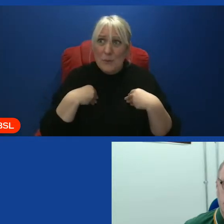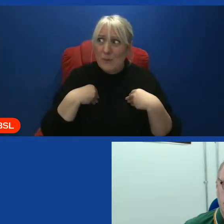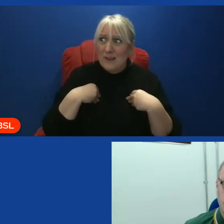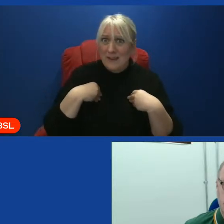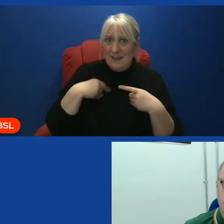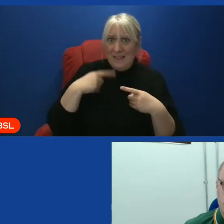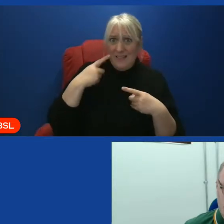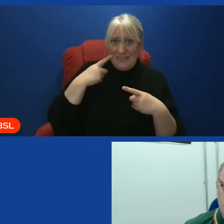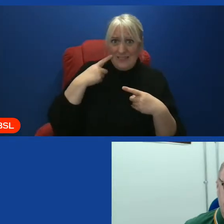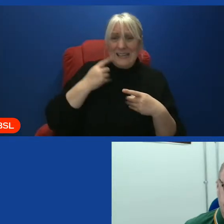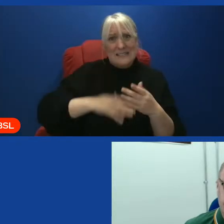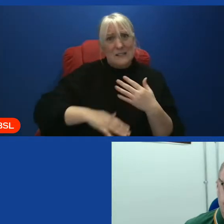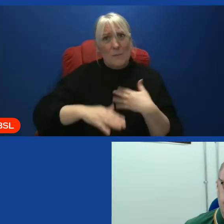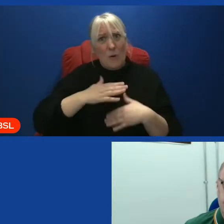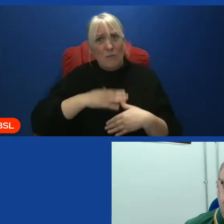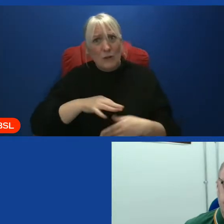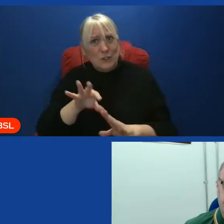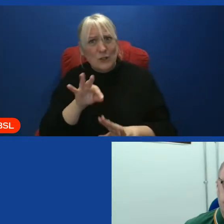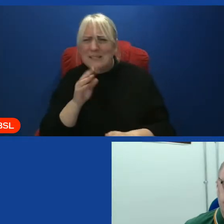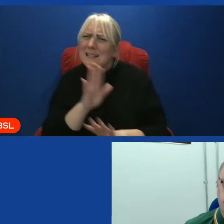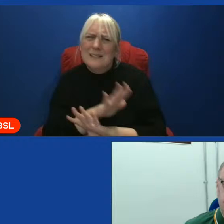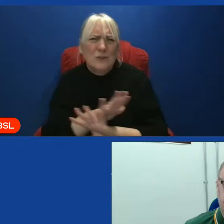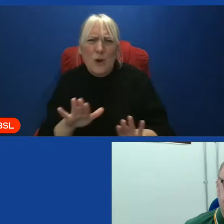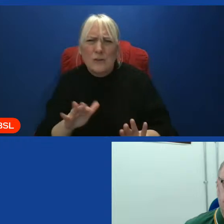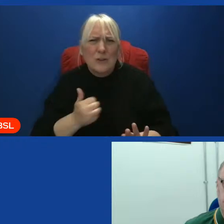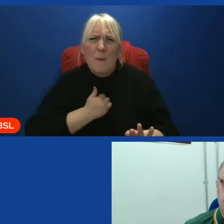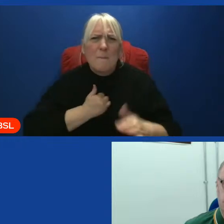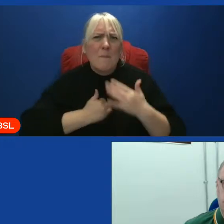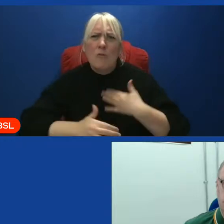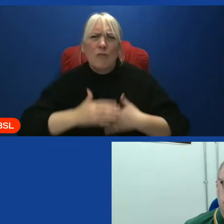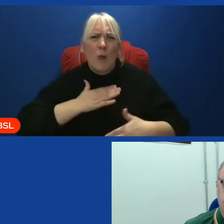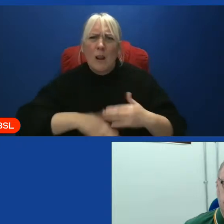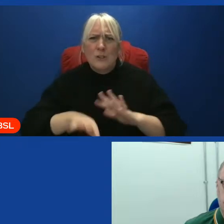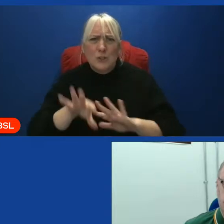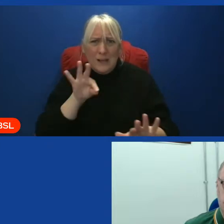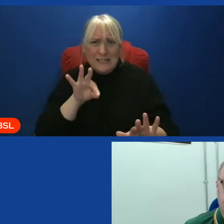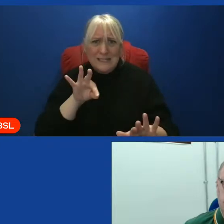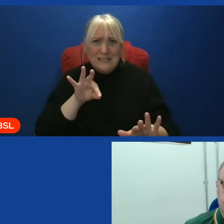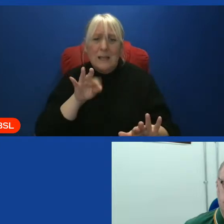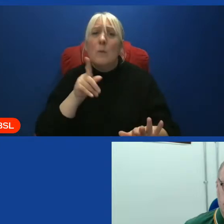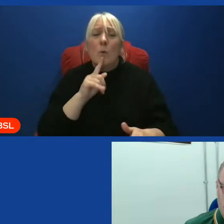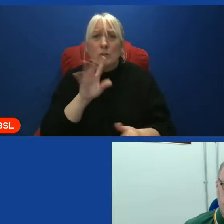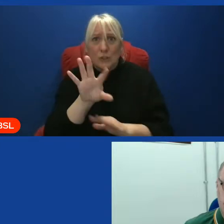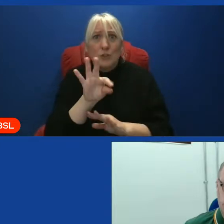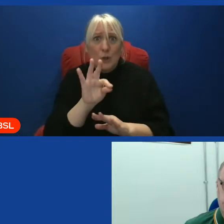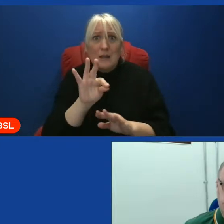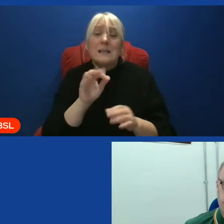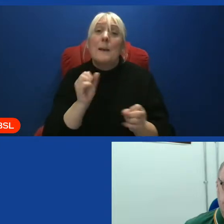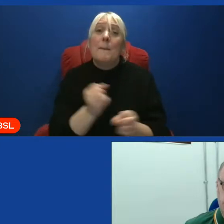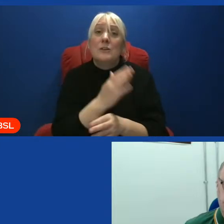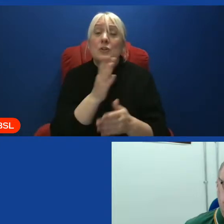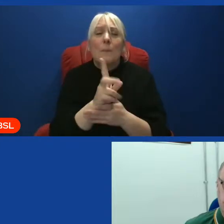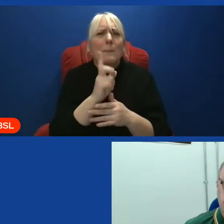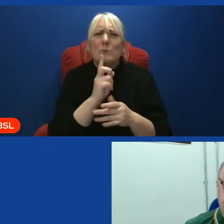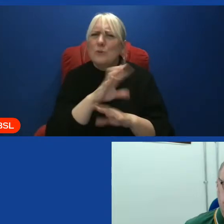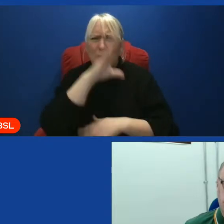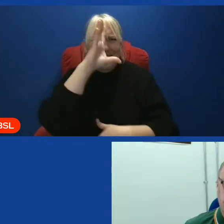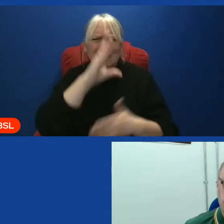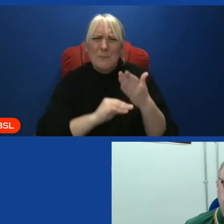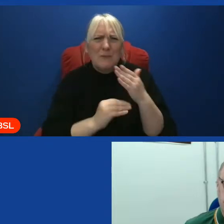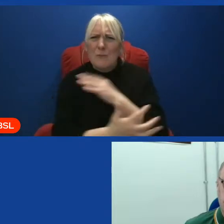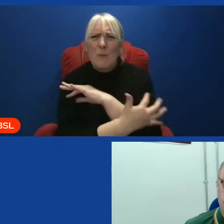a moral choice. It's not a moral choice. What is a moral choice is lifting people out of poverty, giving people a